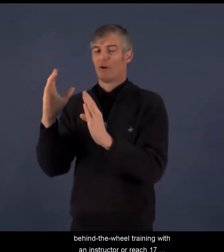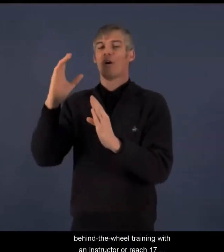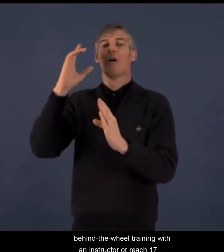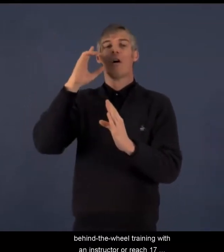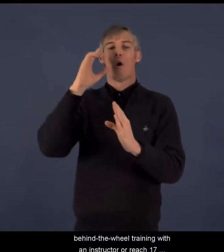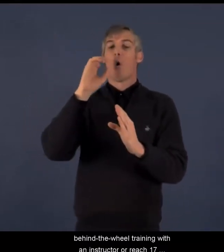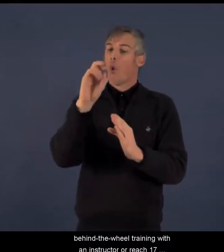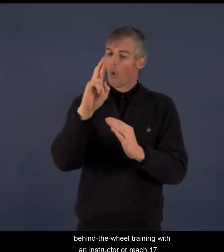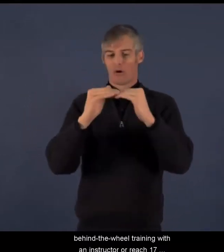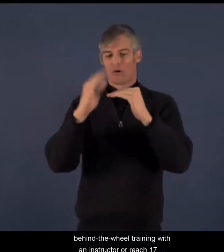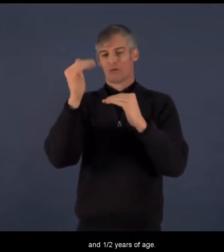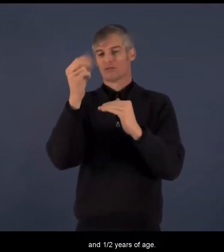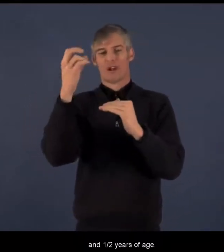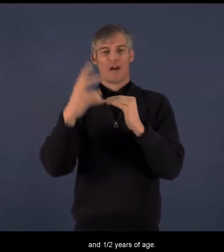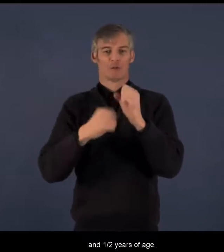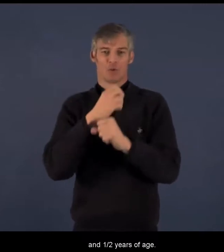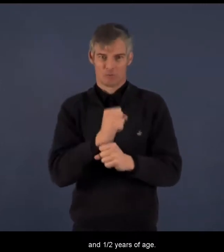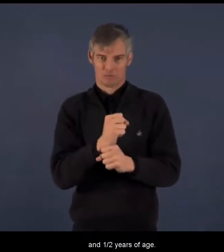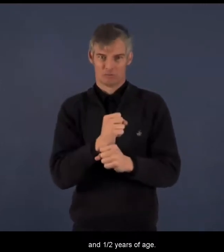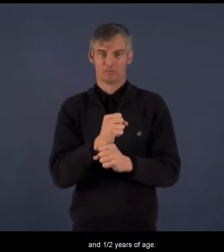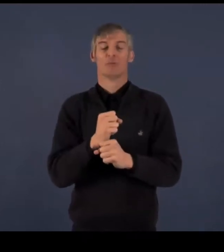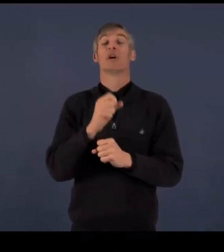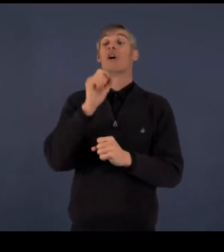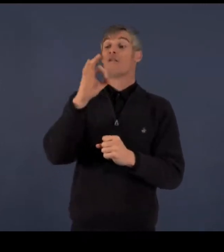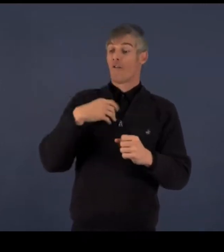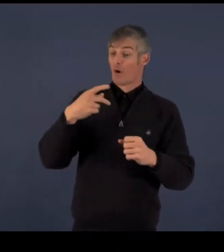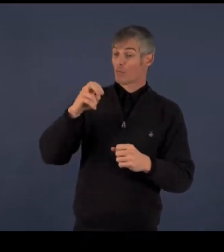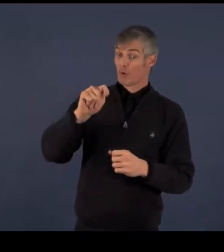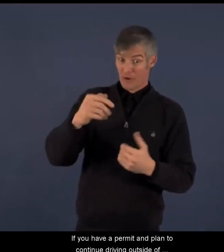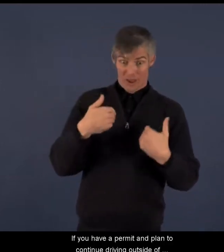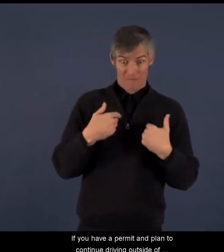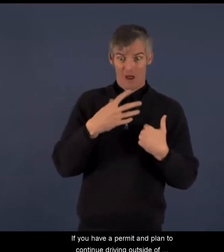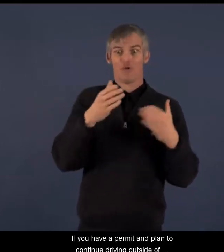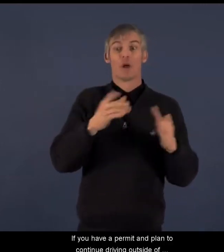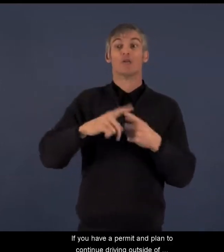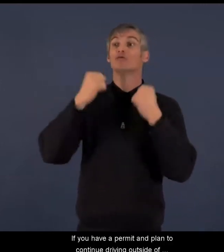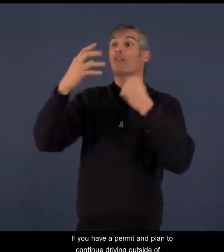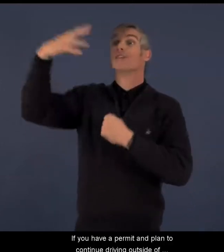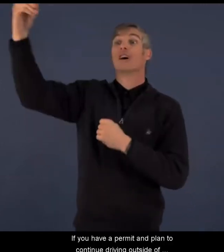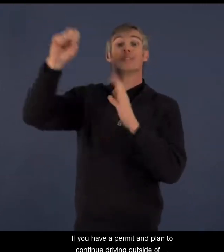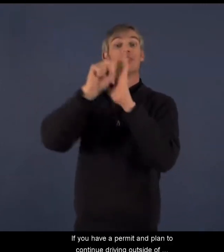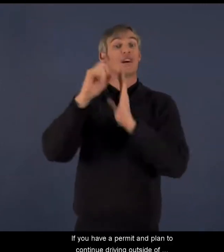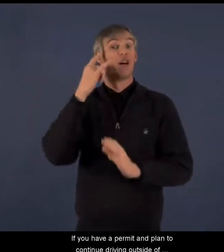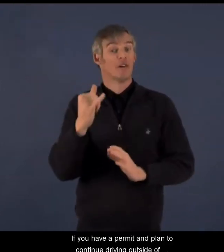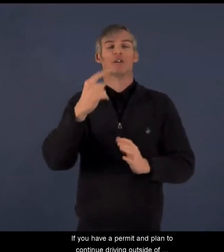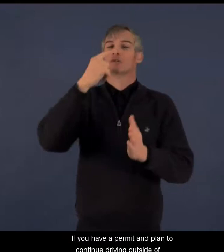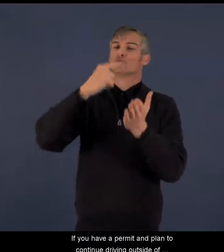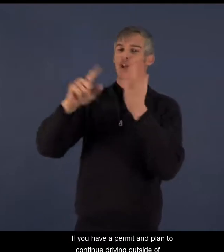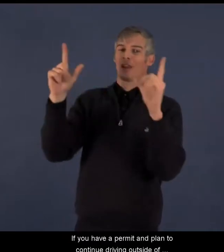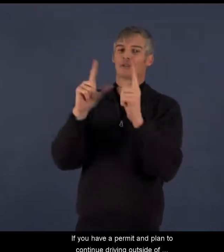or reach 17.5 years of age. If you have a permit and plan to continue driving outside